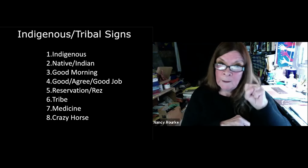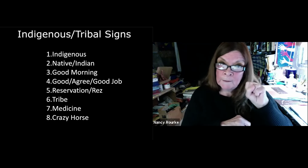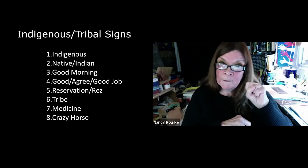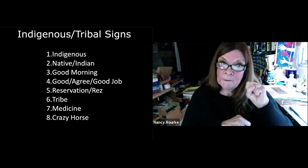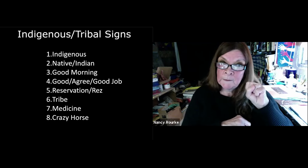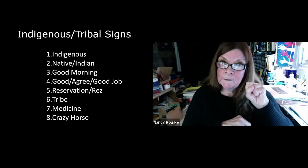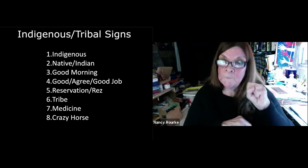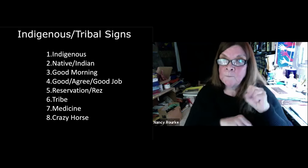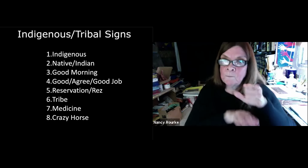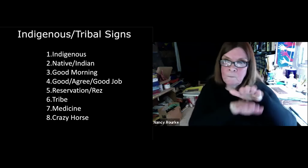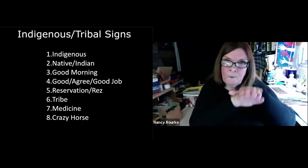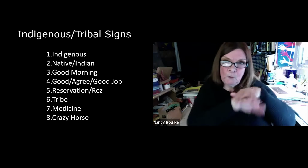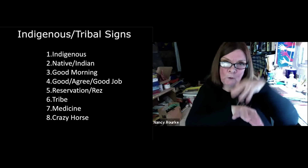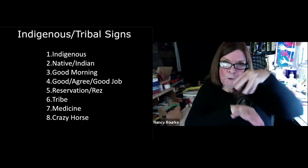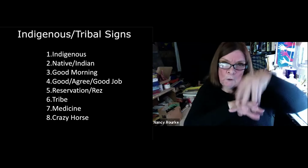for Indigenous.